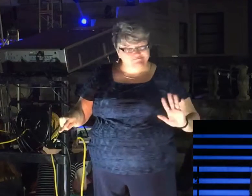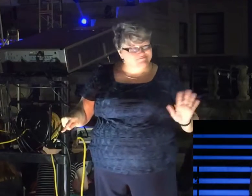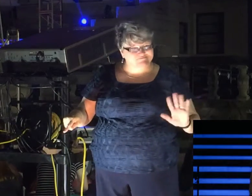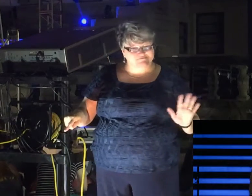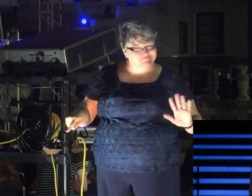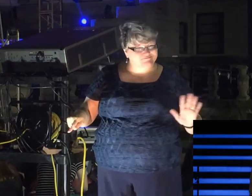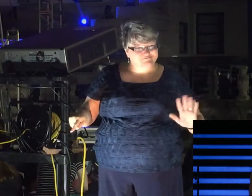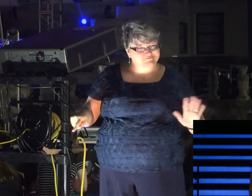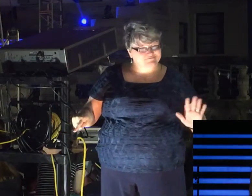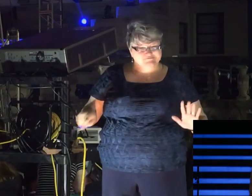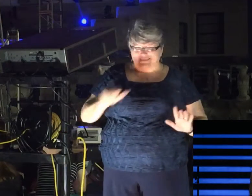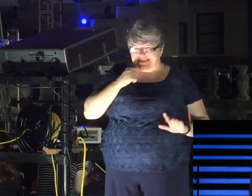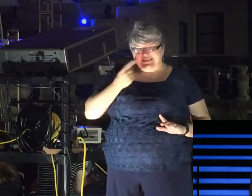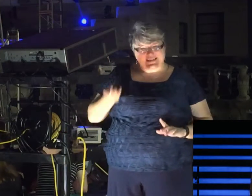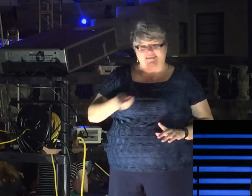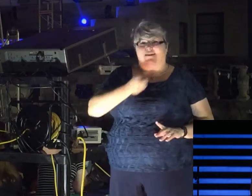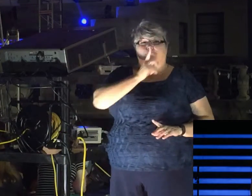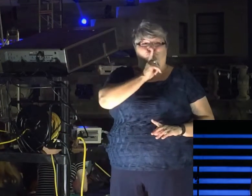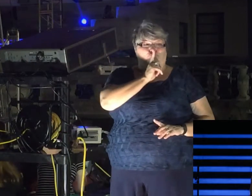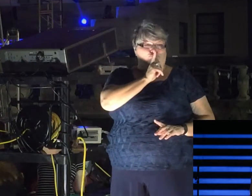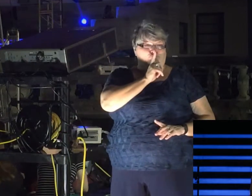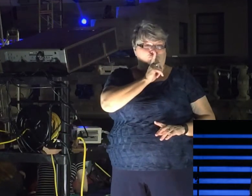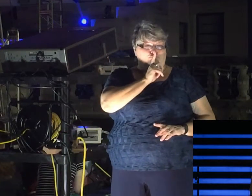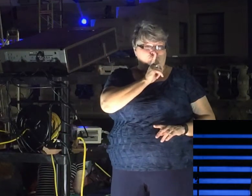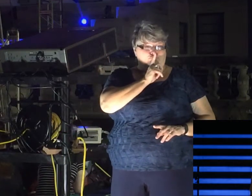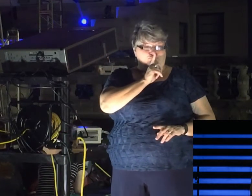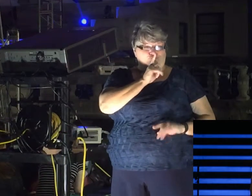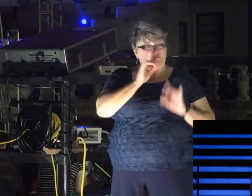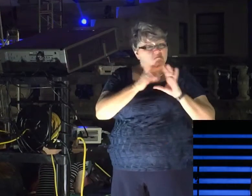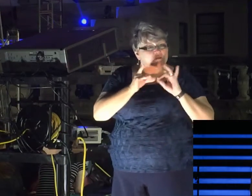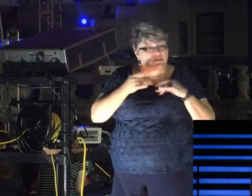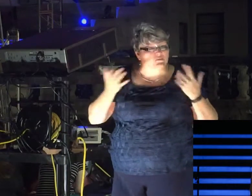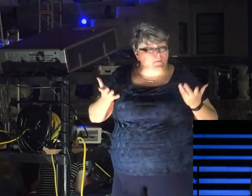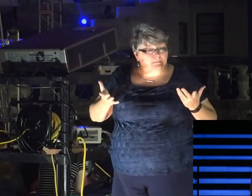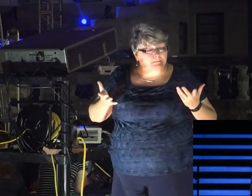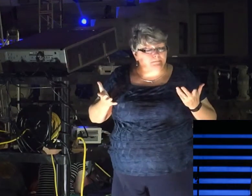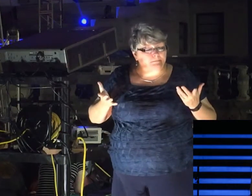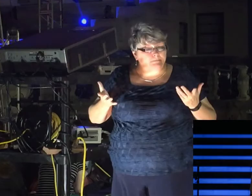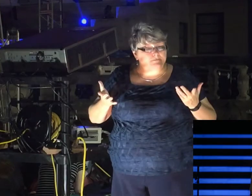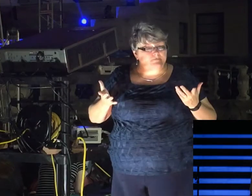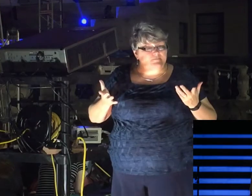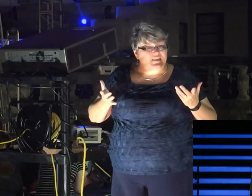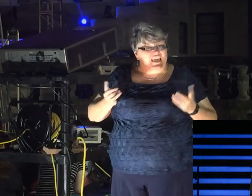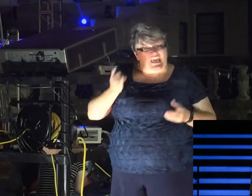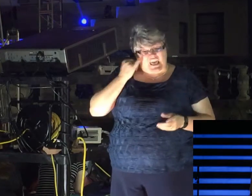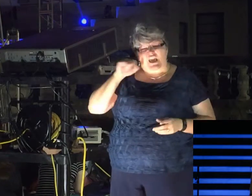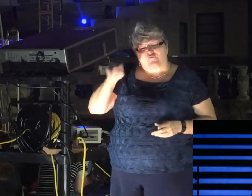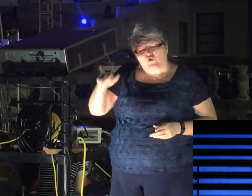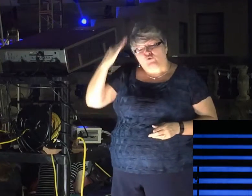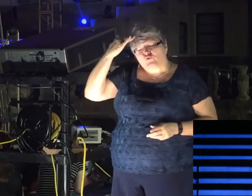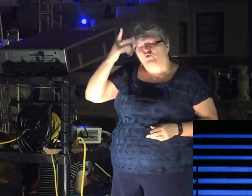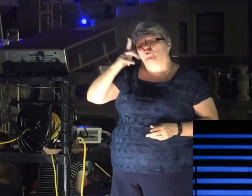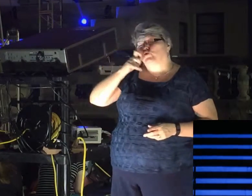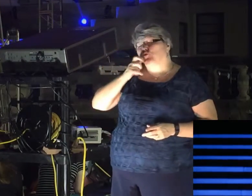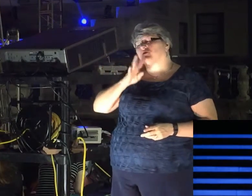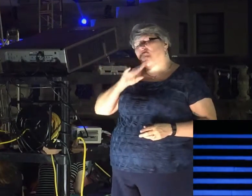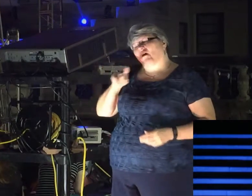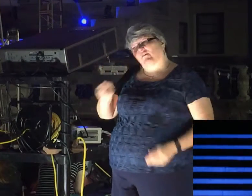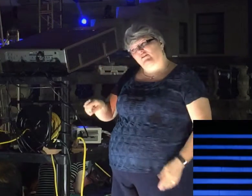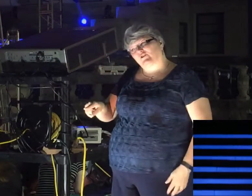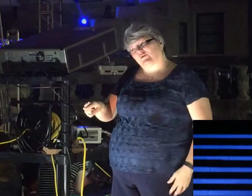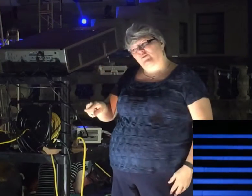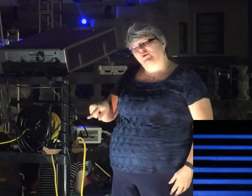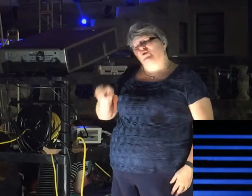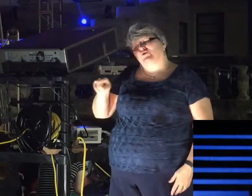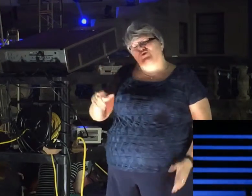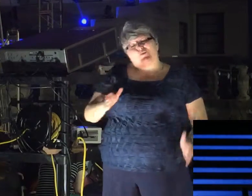like you. He doesn't say that. What he says is, if you knew who was speaking